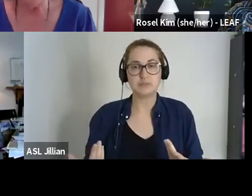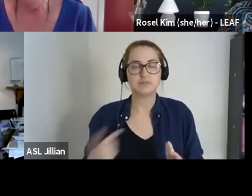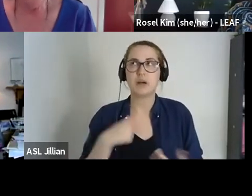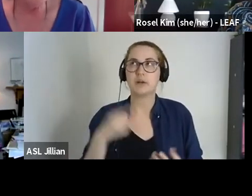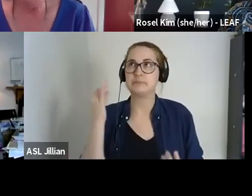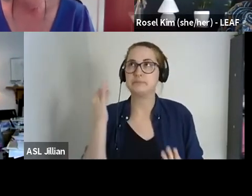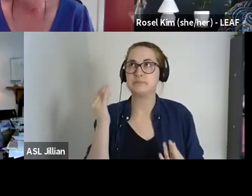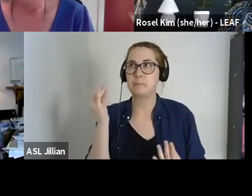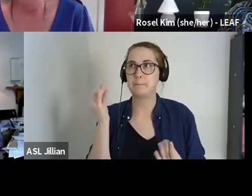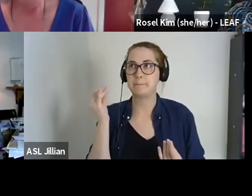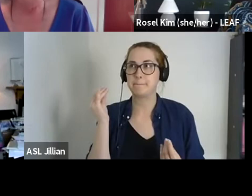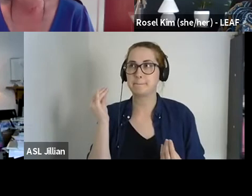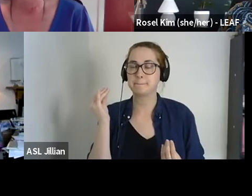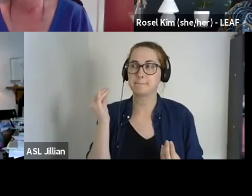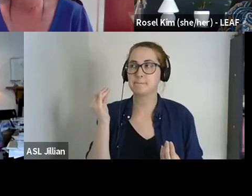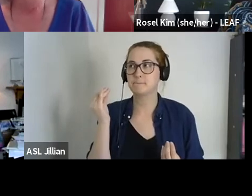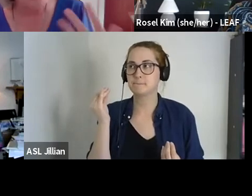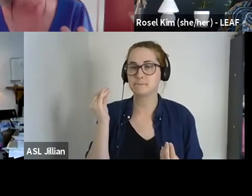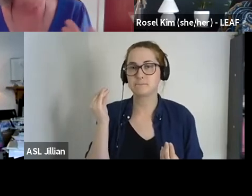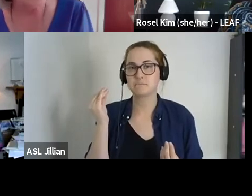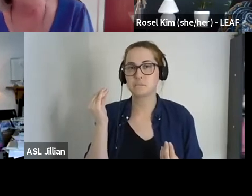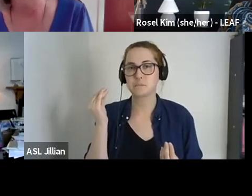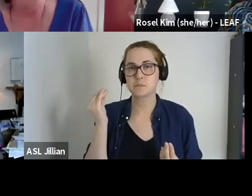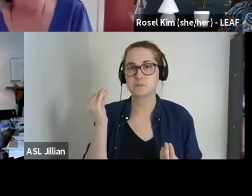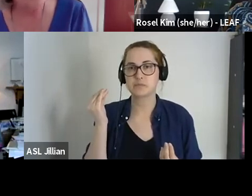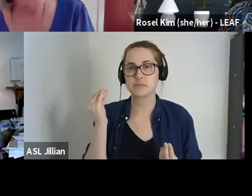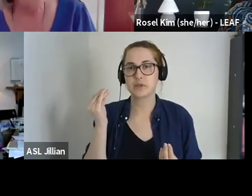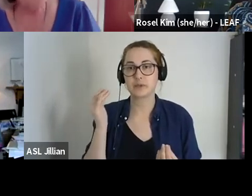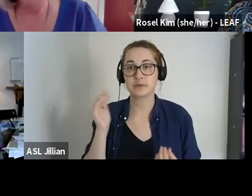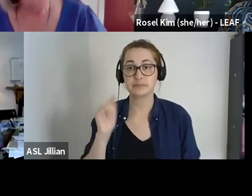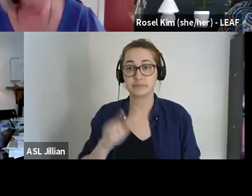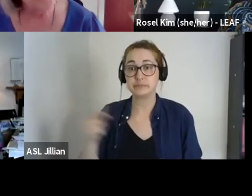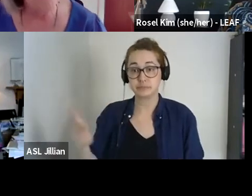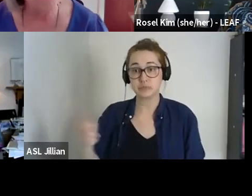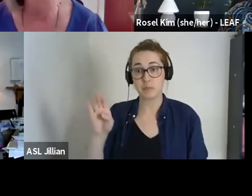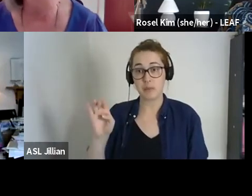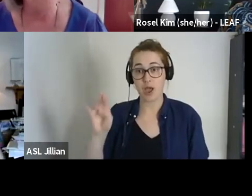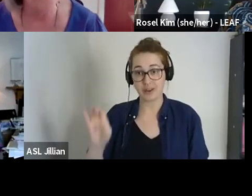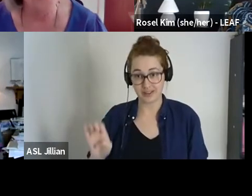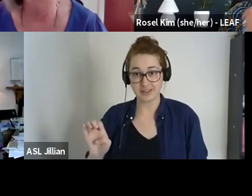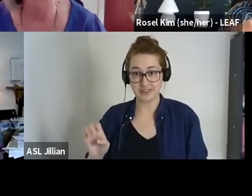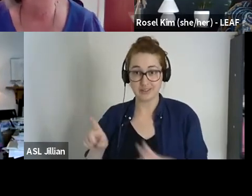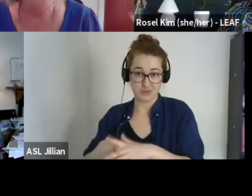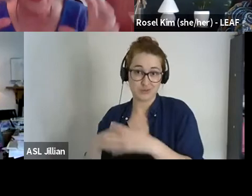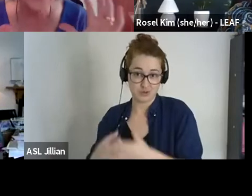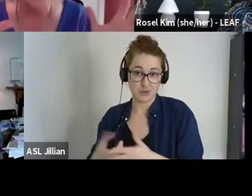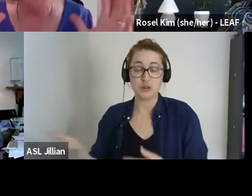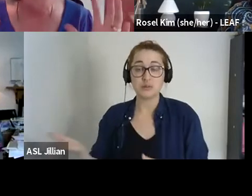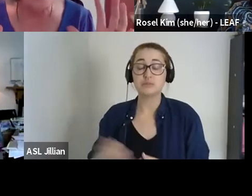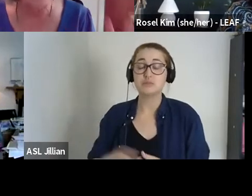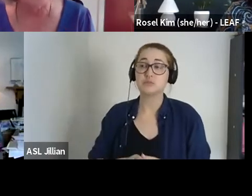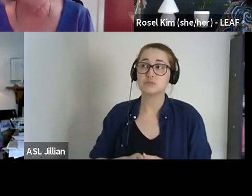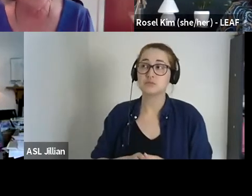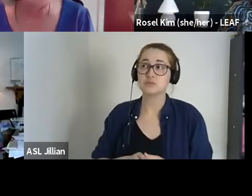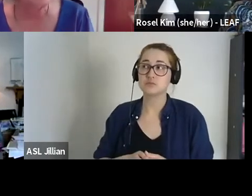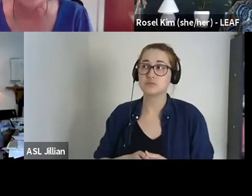if we could go back to you, Bonnie, to start us off in terms of thinking about